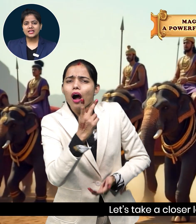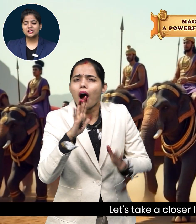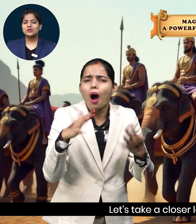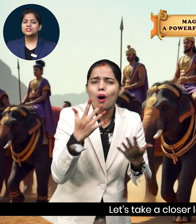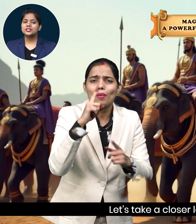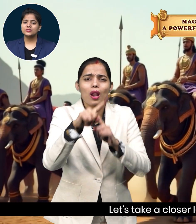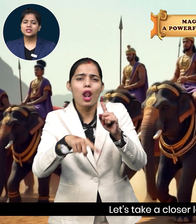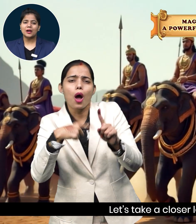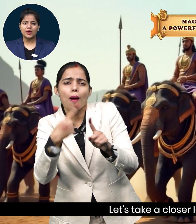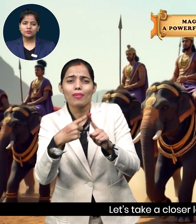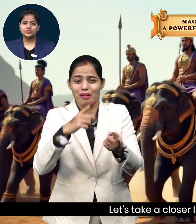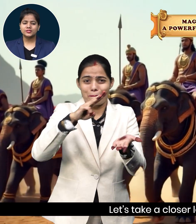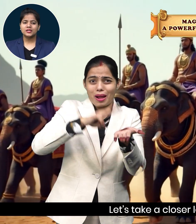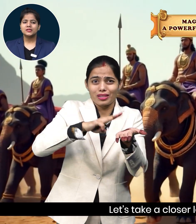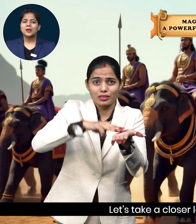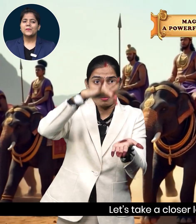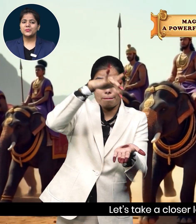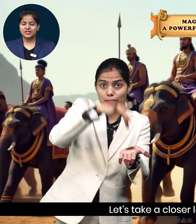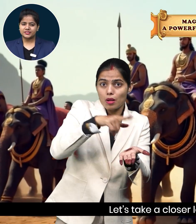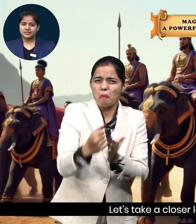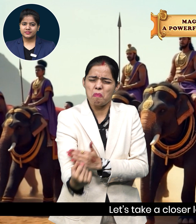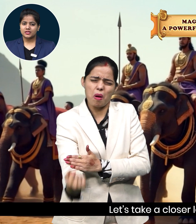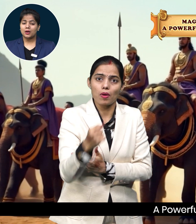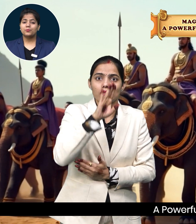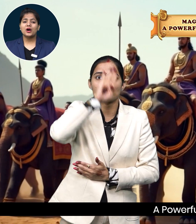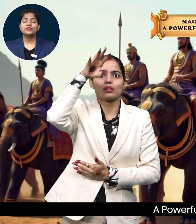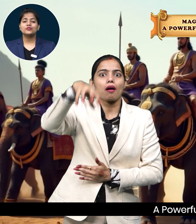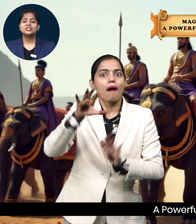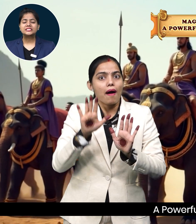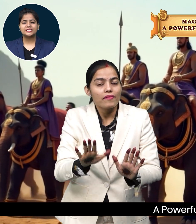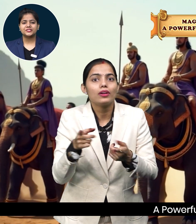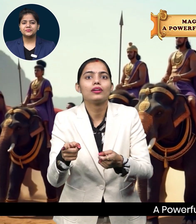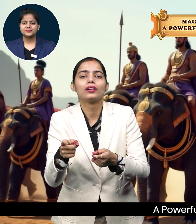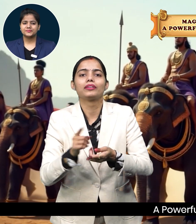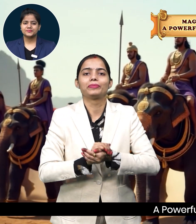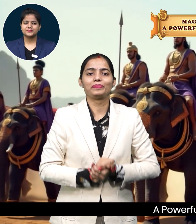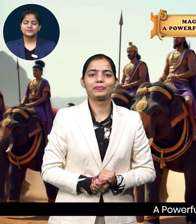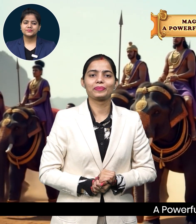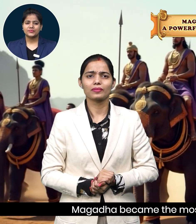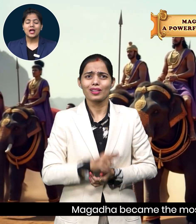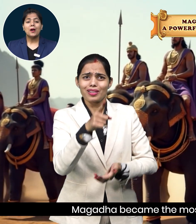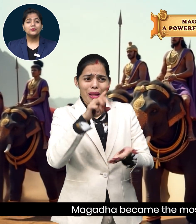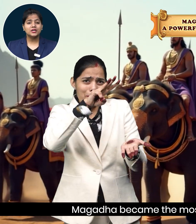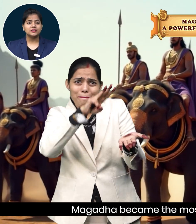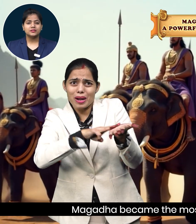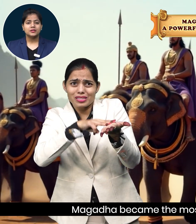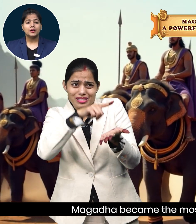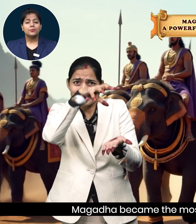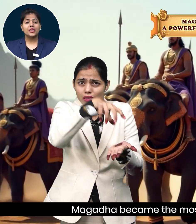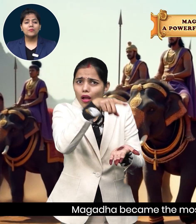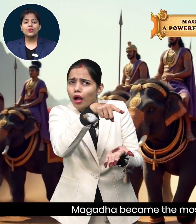Let's take a closer look about Magadha, a powerful kingdom.